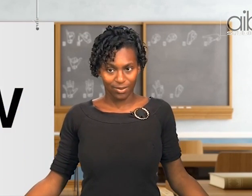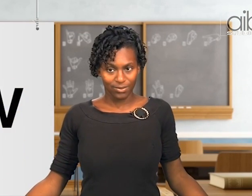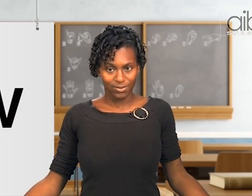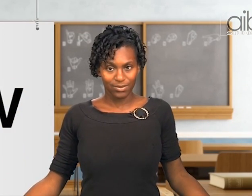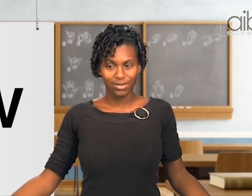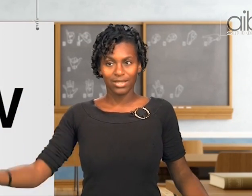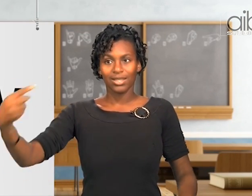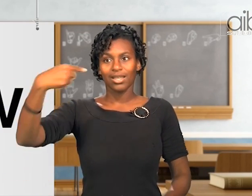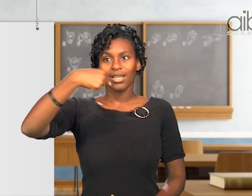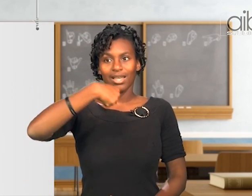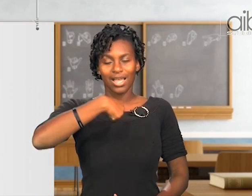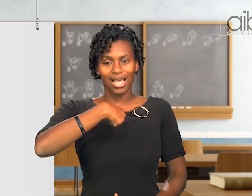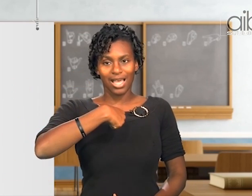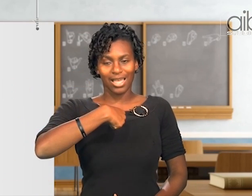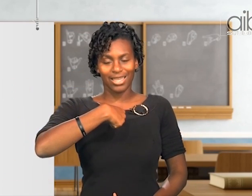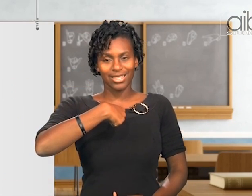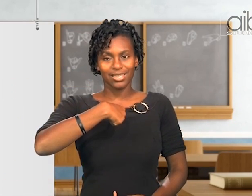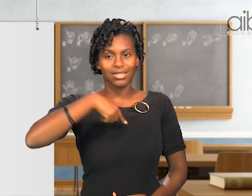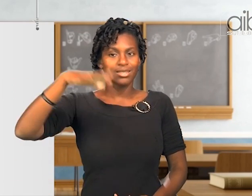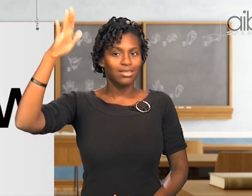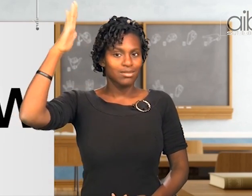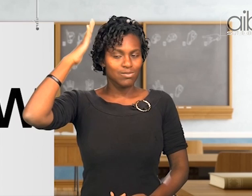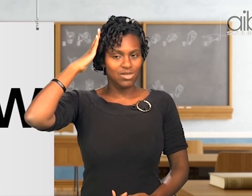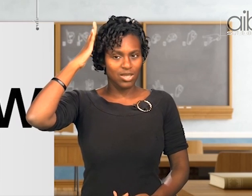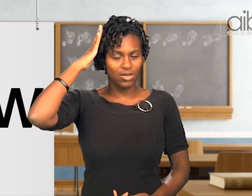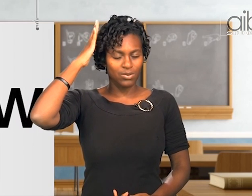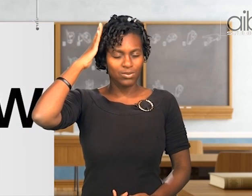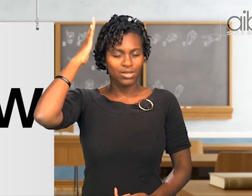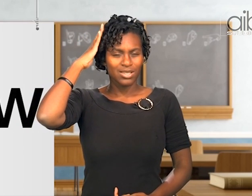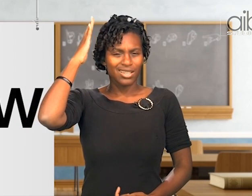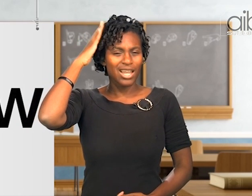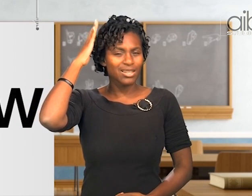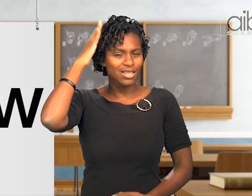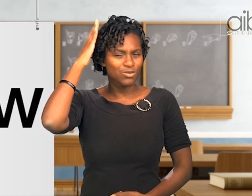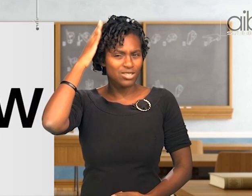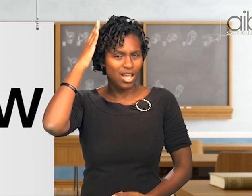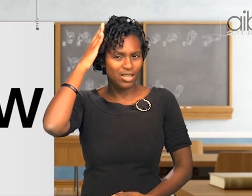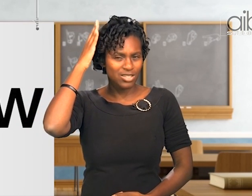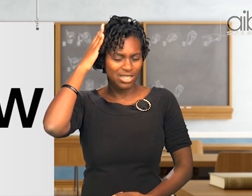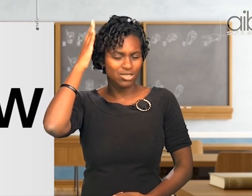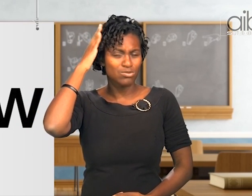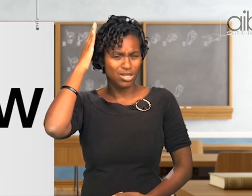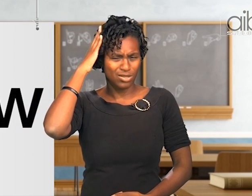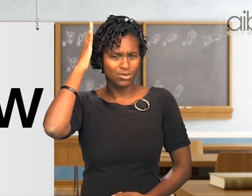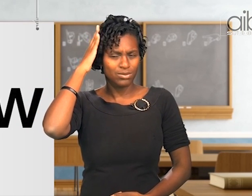now, I, know, kind of like for knowledge, like you know,